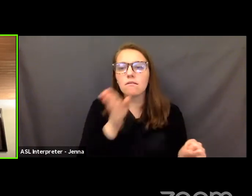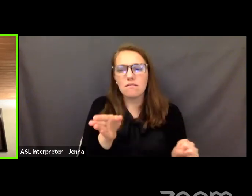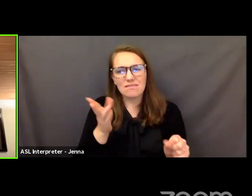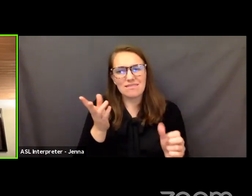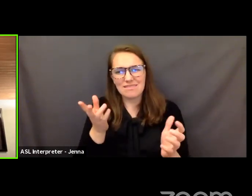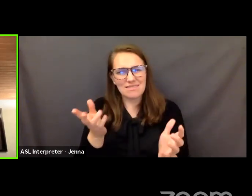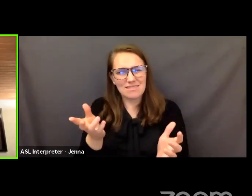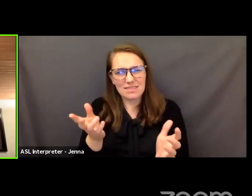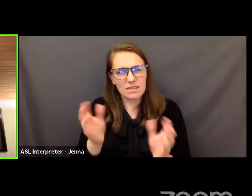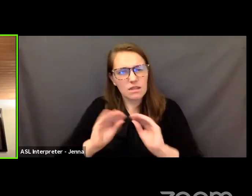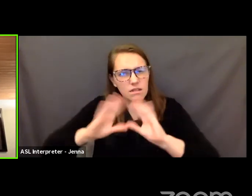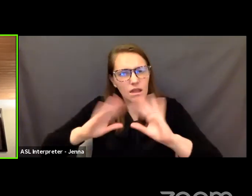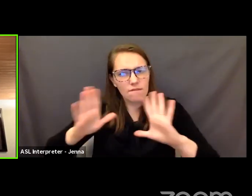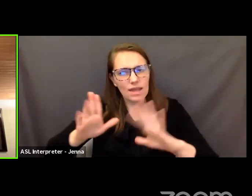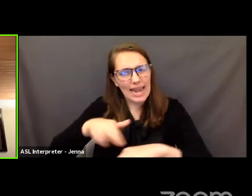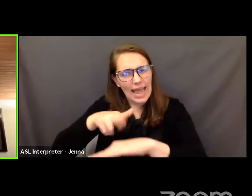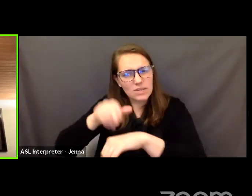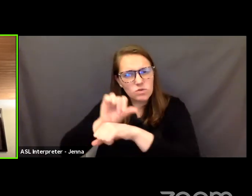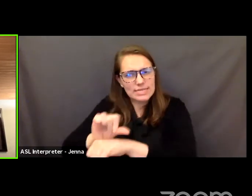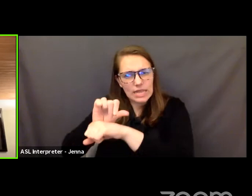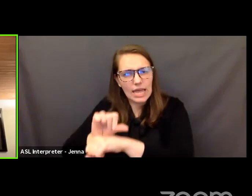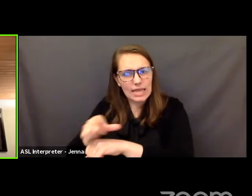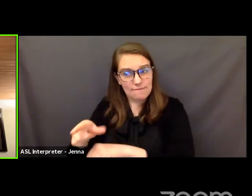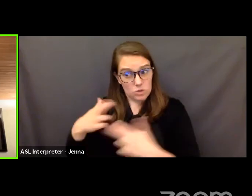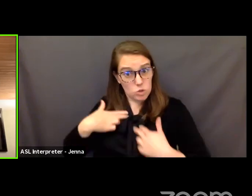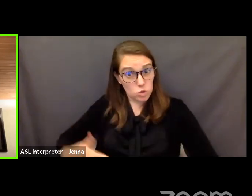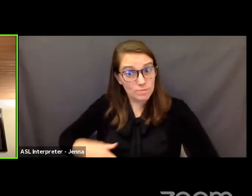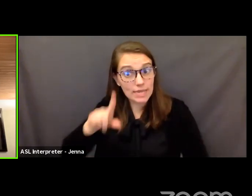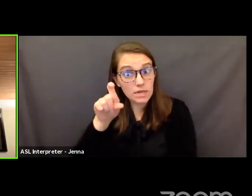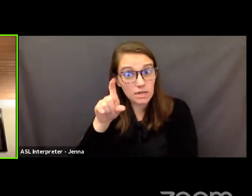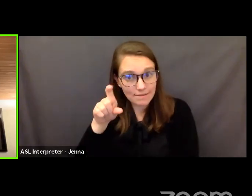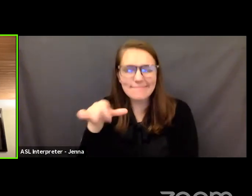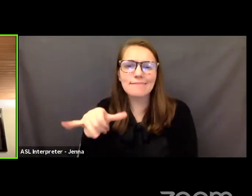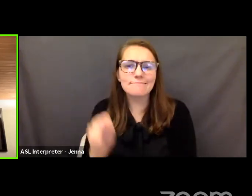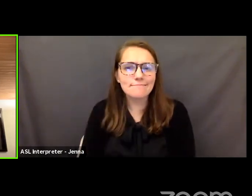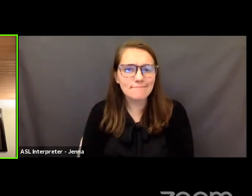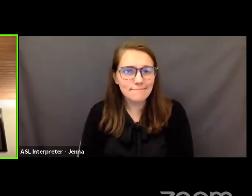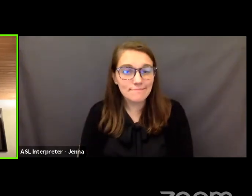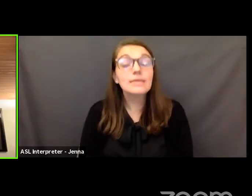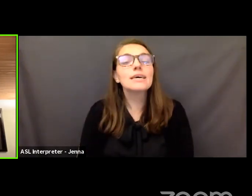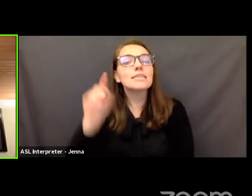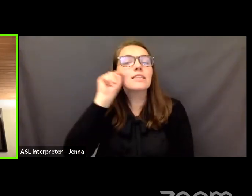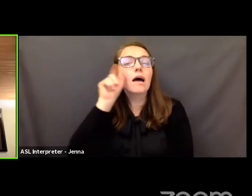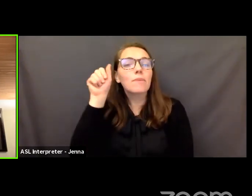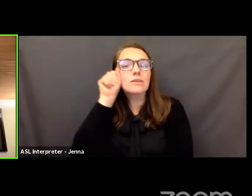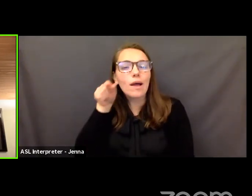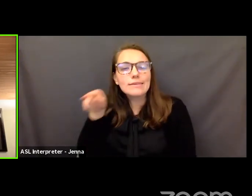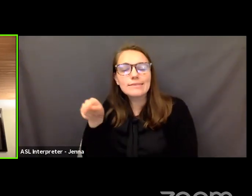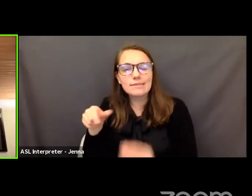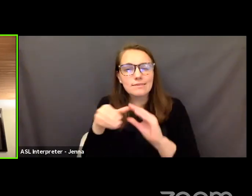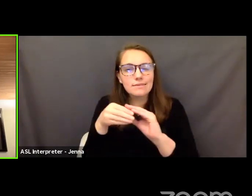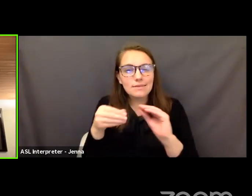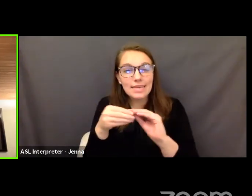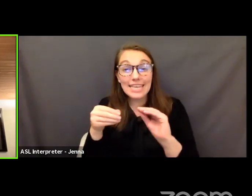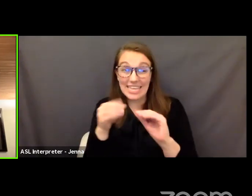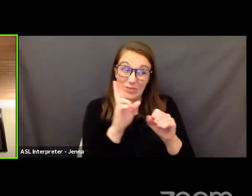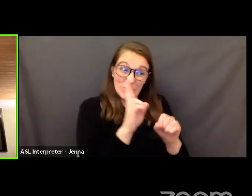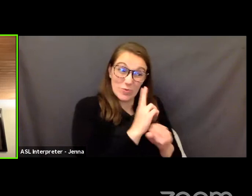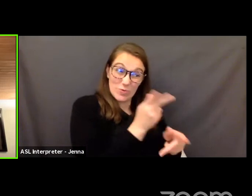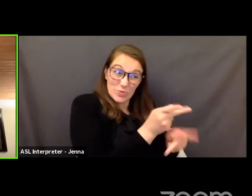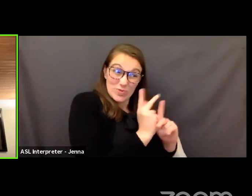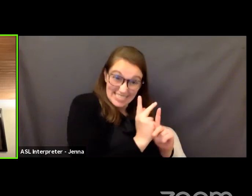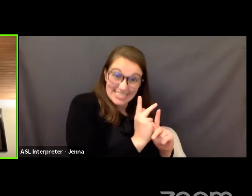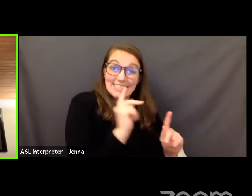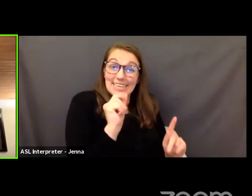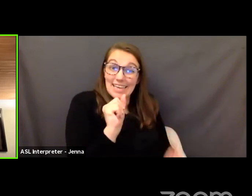slave. In that way, Aquinas does something significant. He subverts Aristotle's